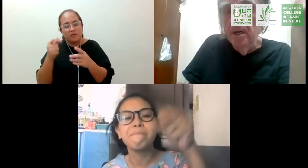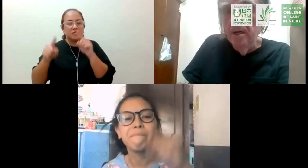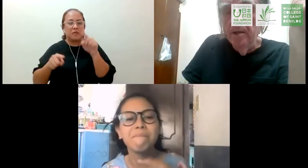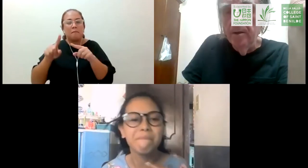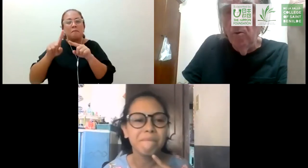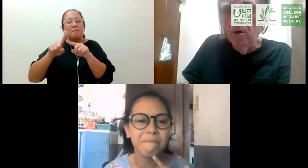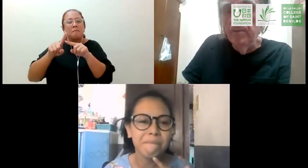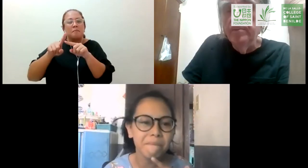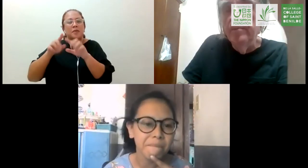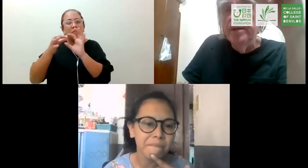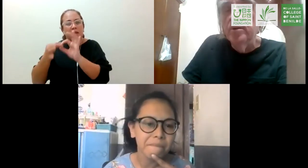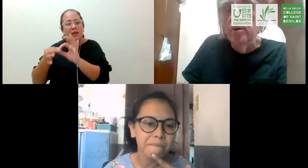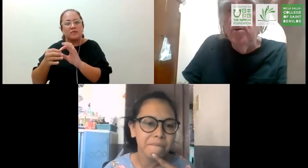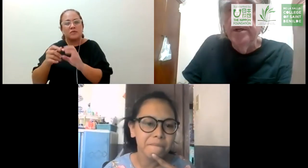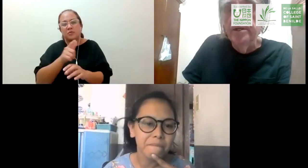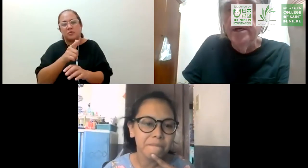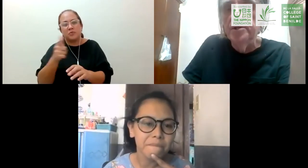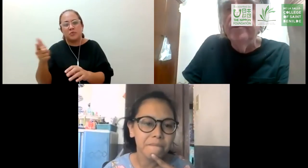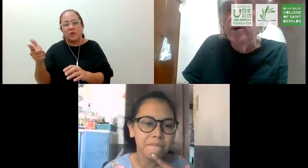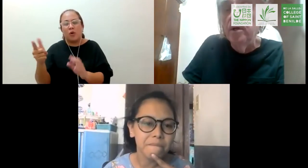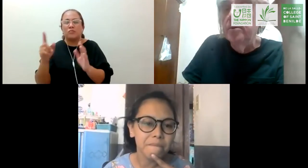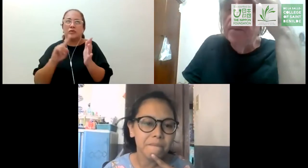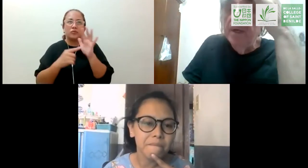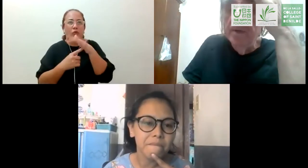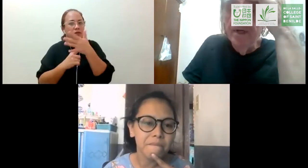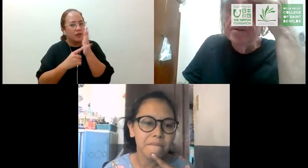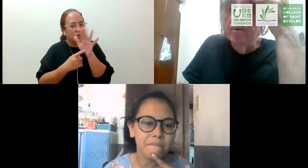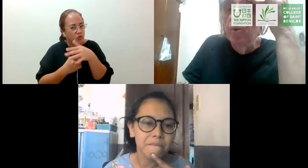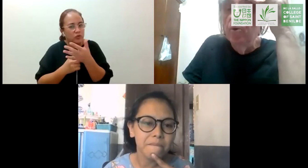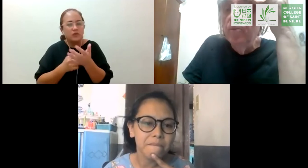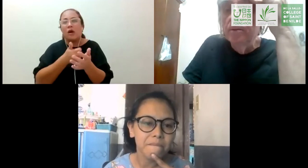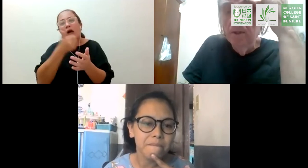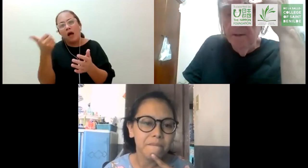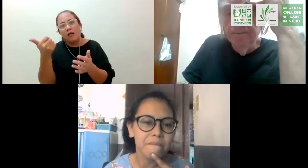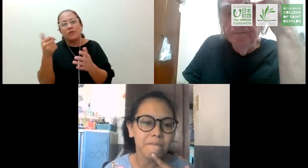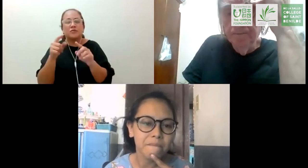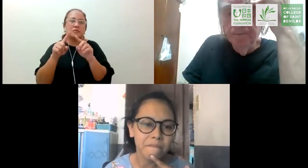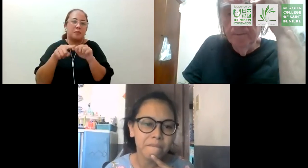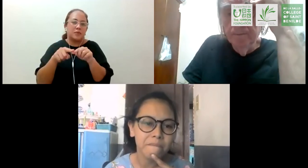based, the order may be based on orientation. For others, they may be based on movement.